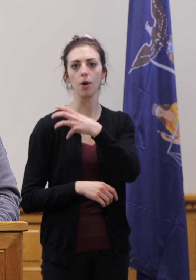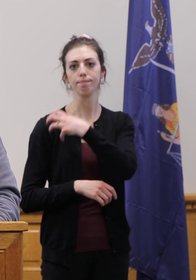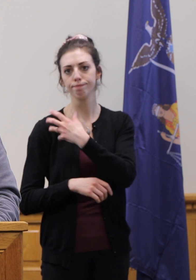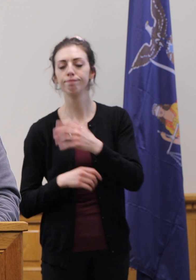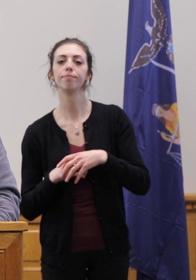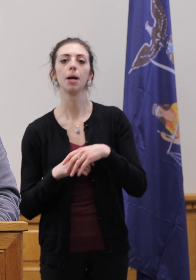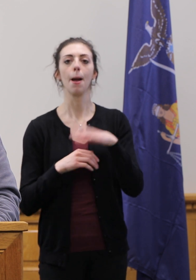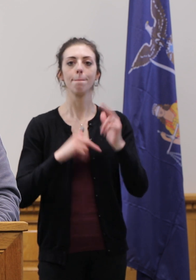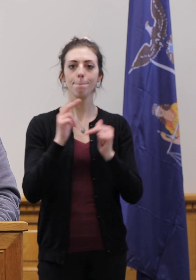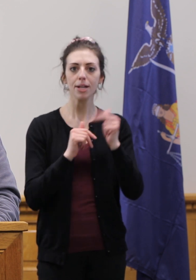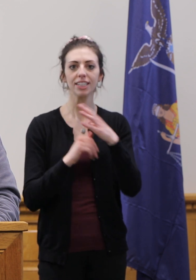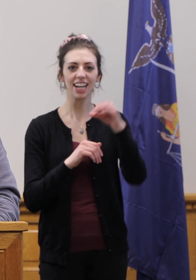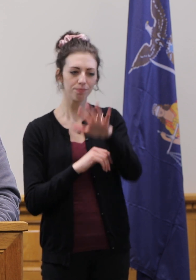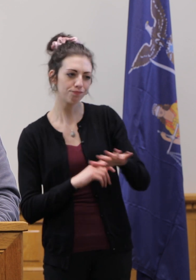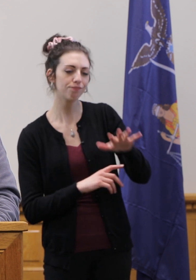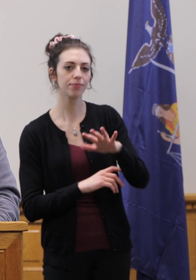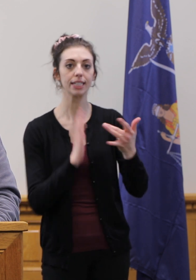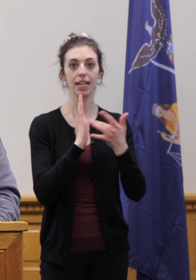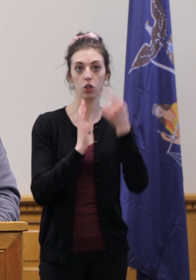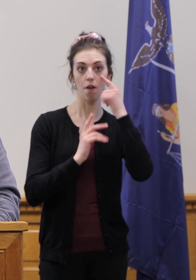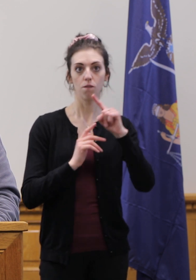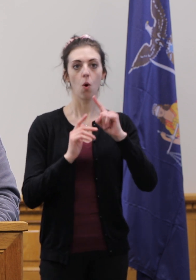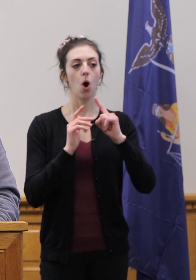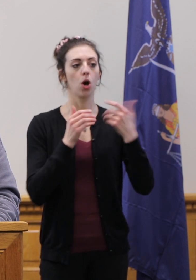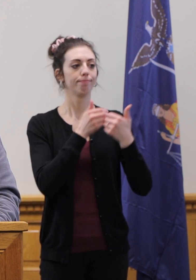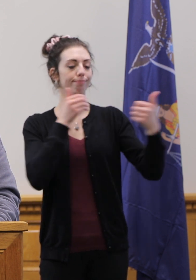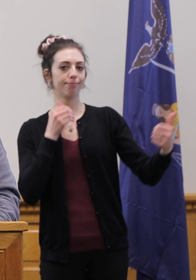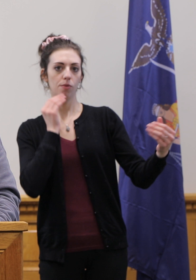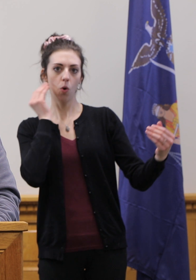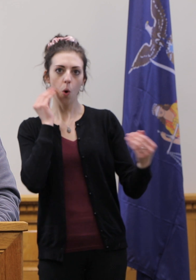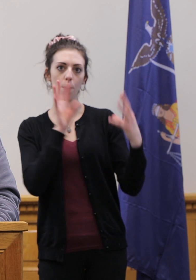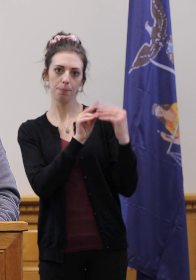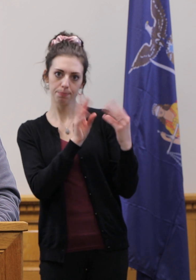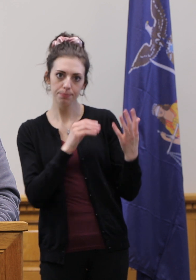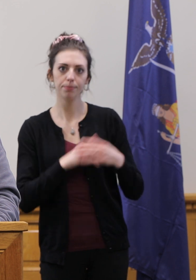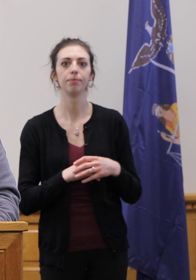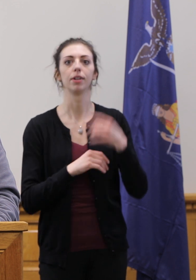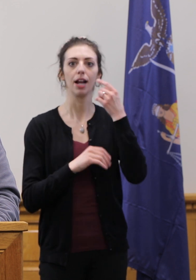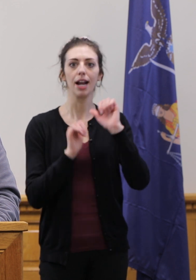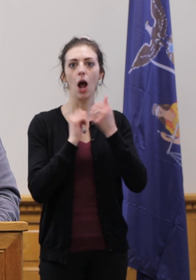grounds, technology for remote work and meetings, and isolation and quarantine expenses.